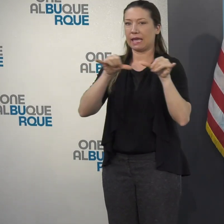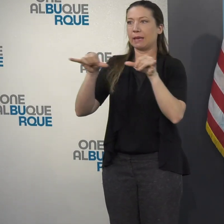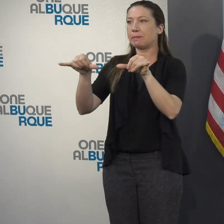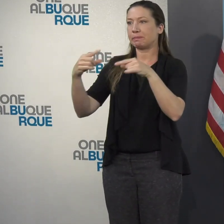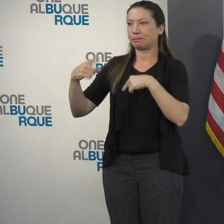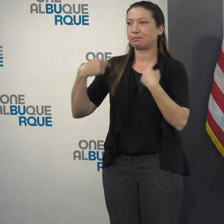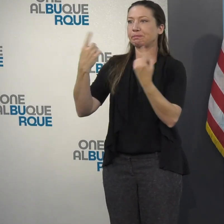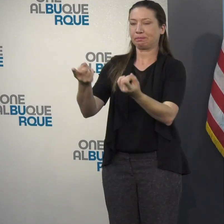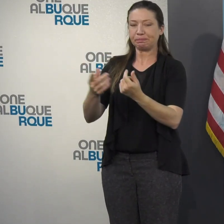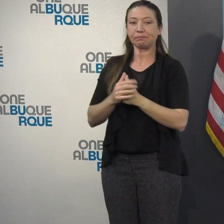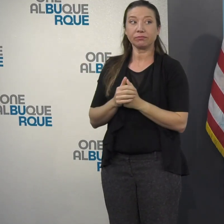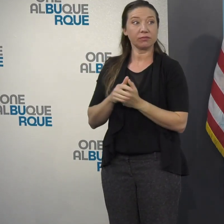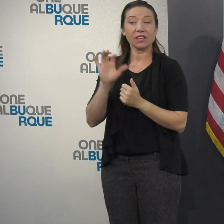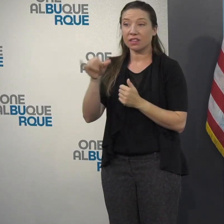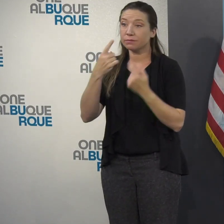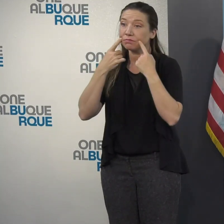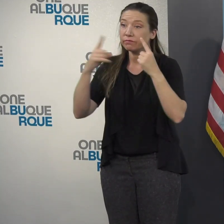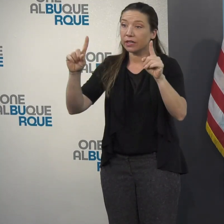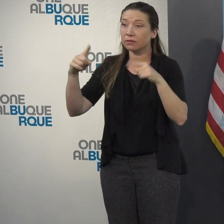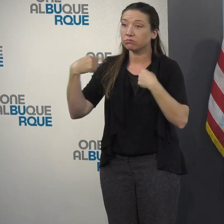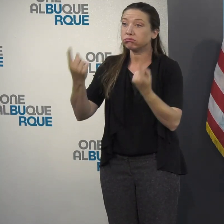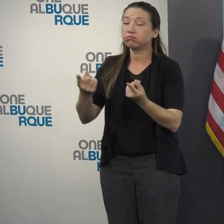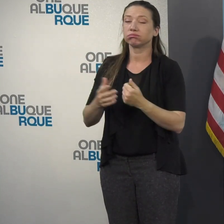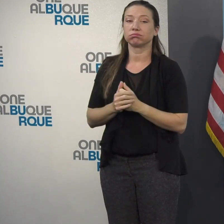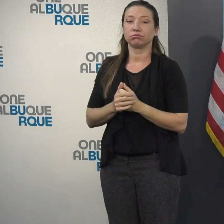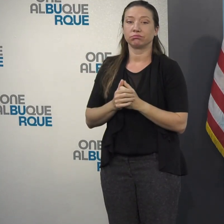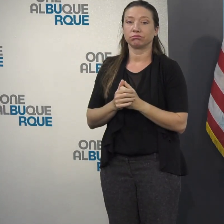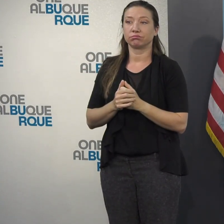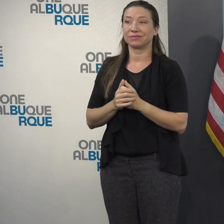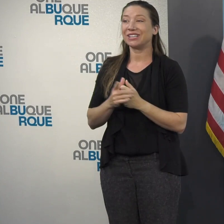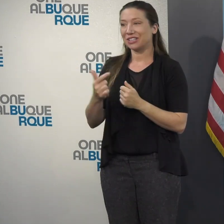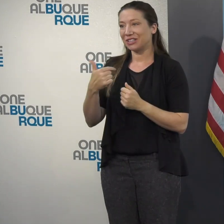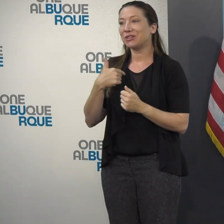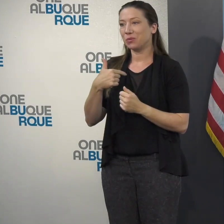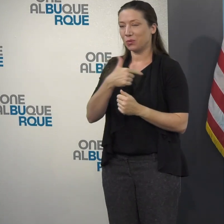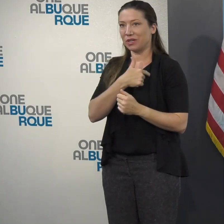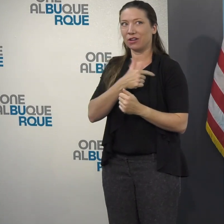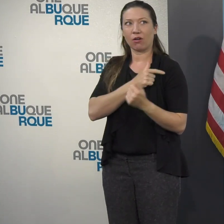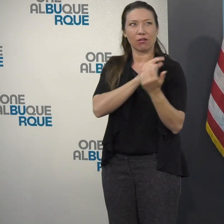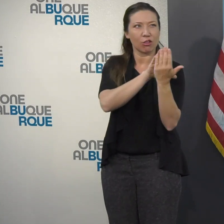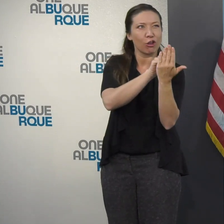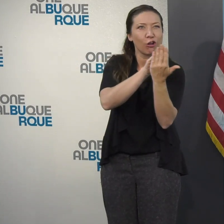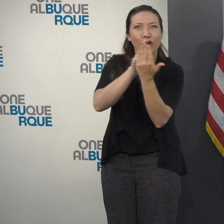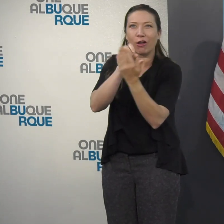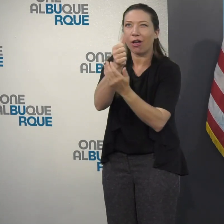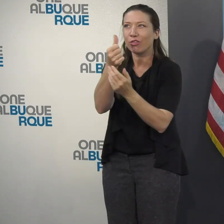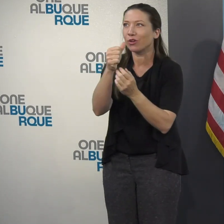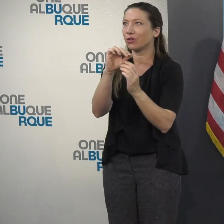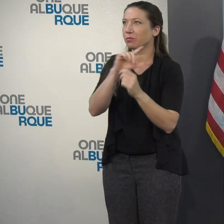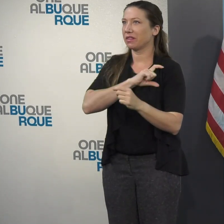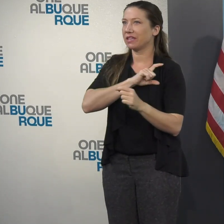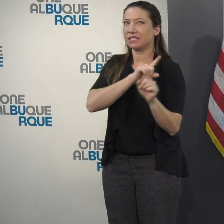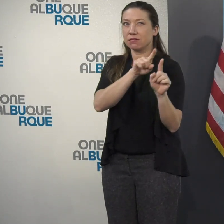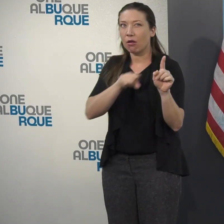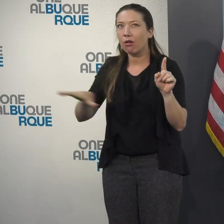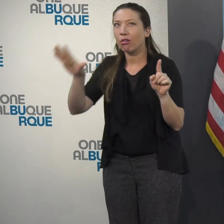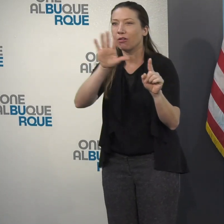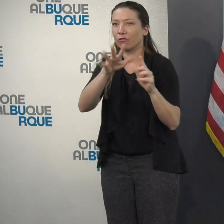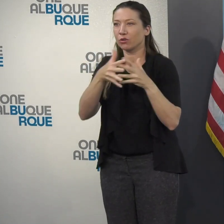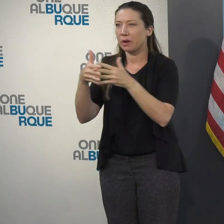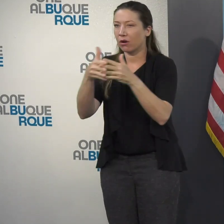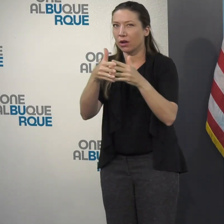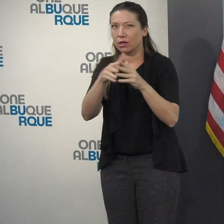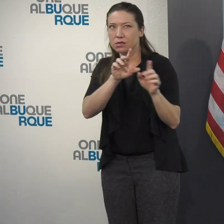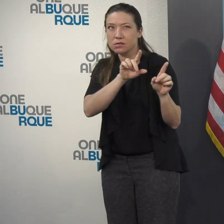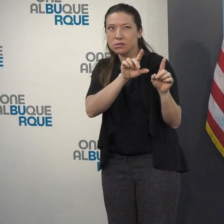that. So that has been working very well for us. The chief mentioned we are taking best practices from departments across the country. We've stolen some